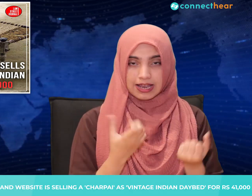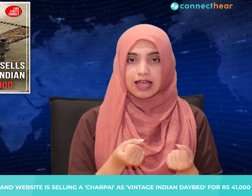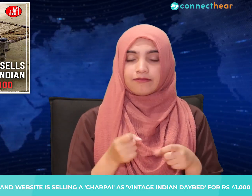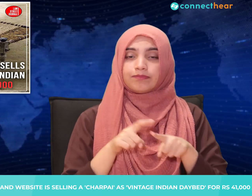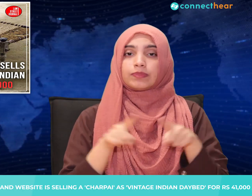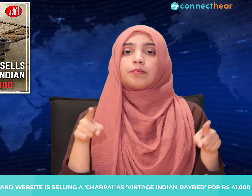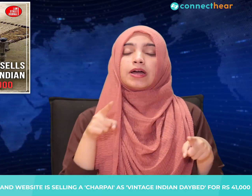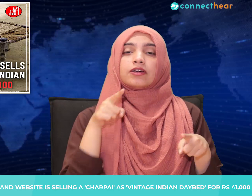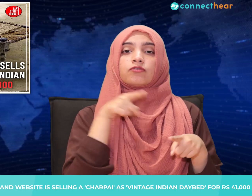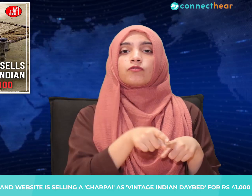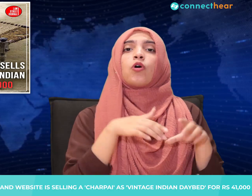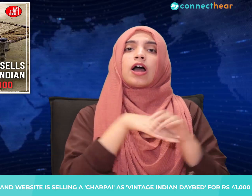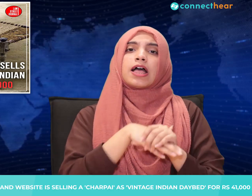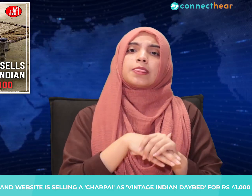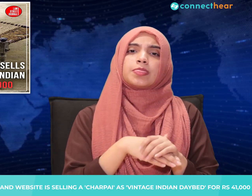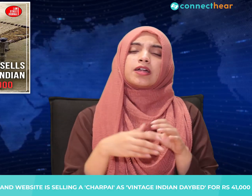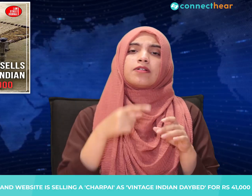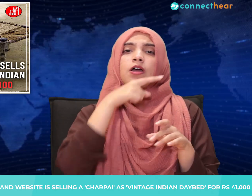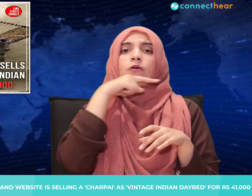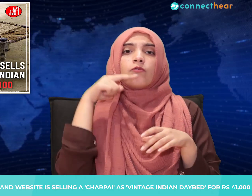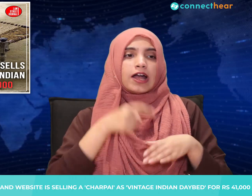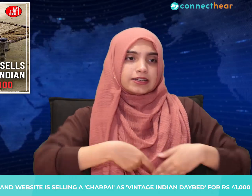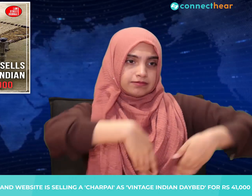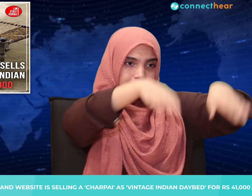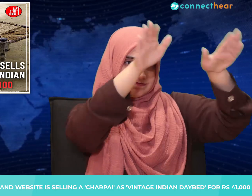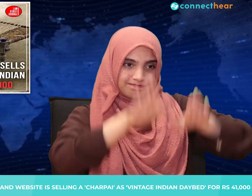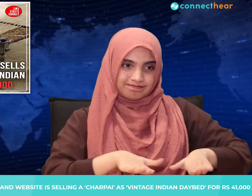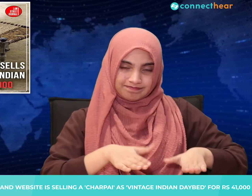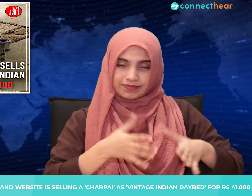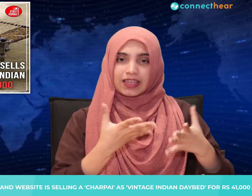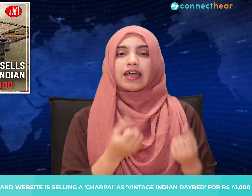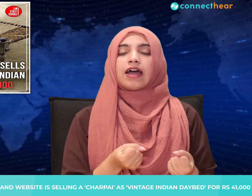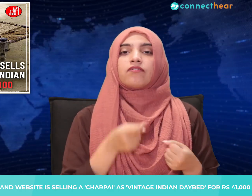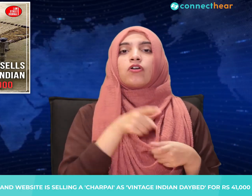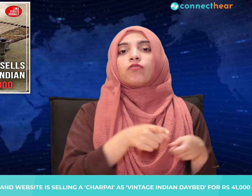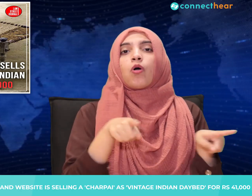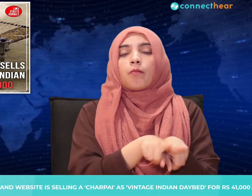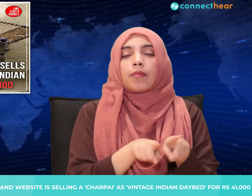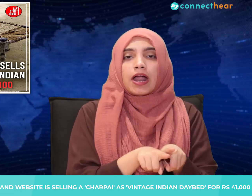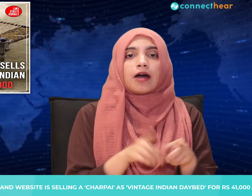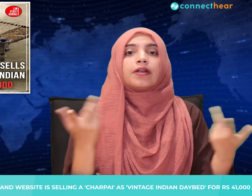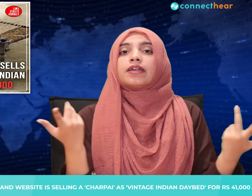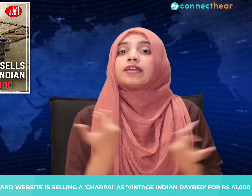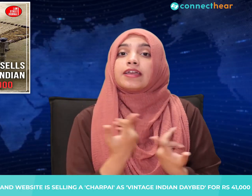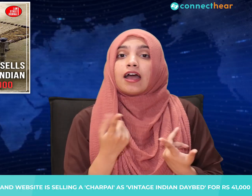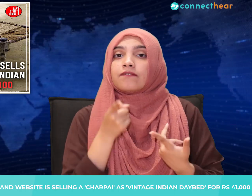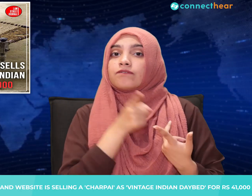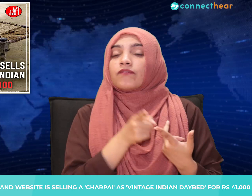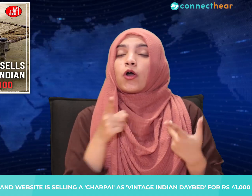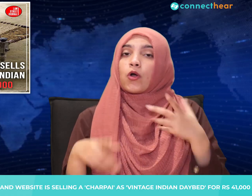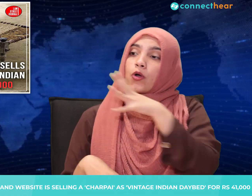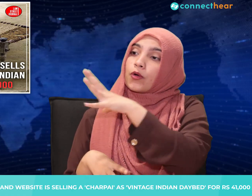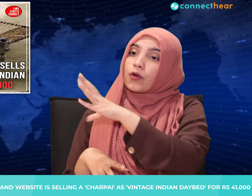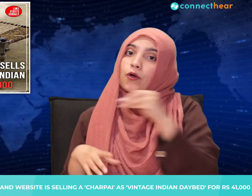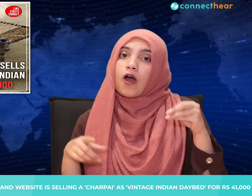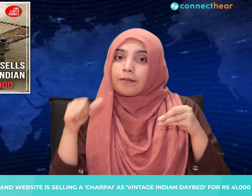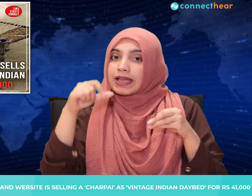white bedsheet tossed over it in India. The difference? The price difference between the cost